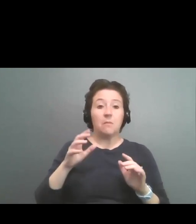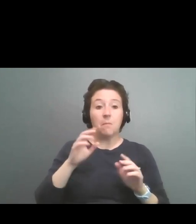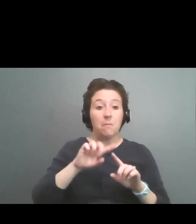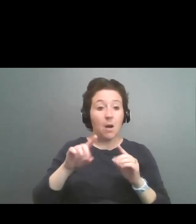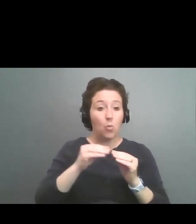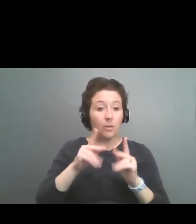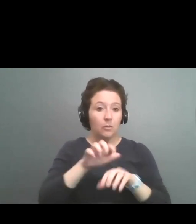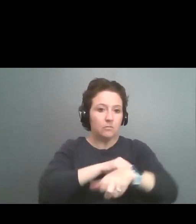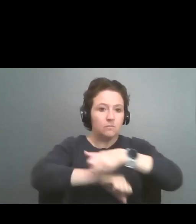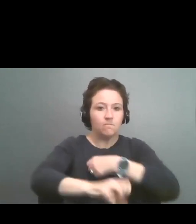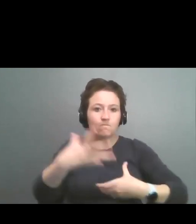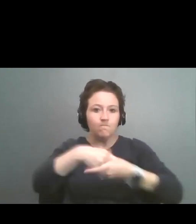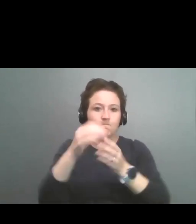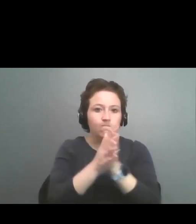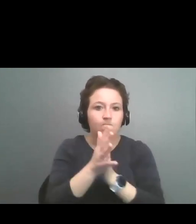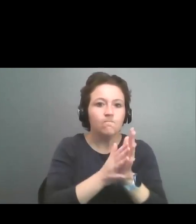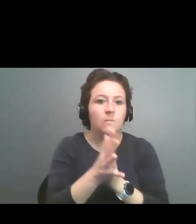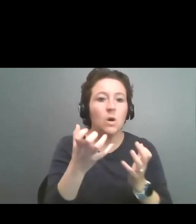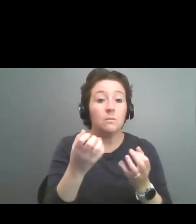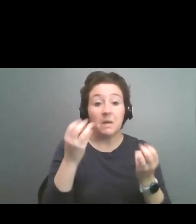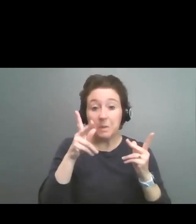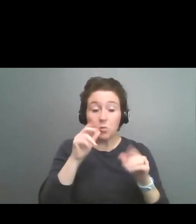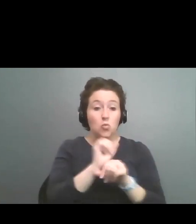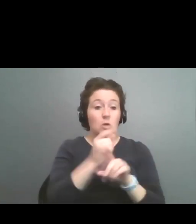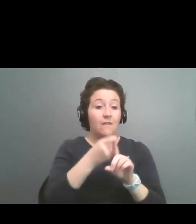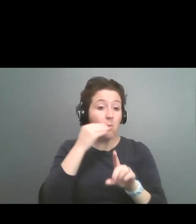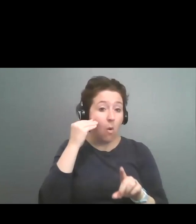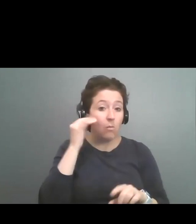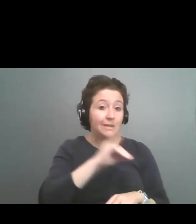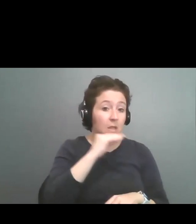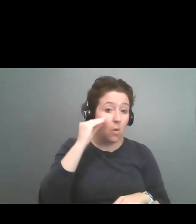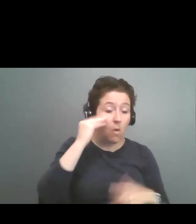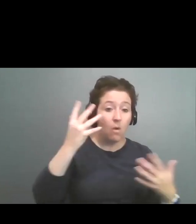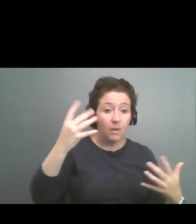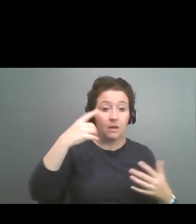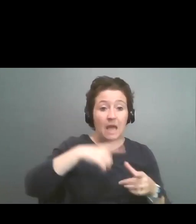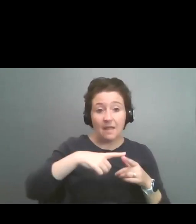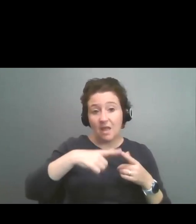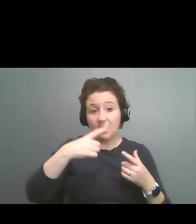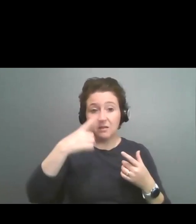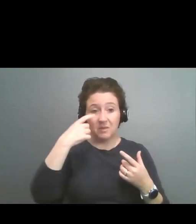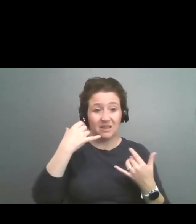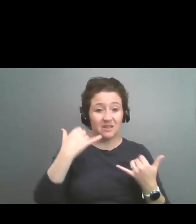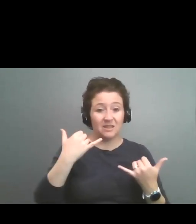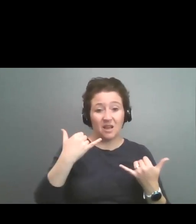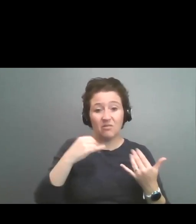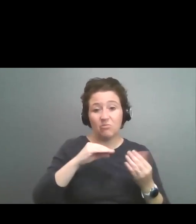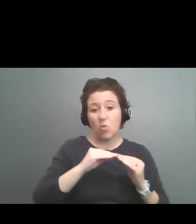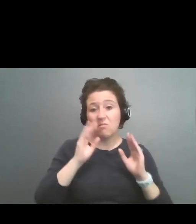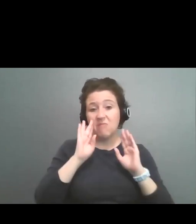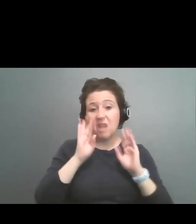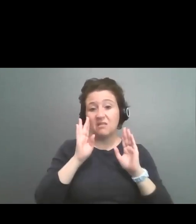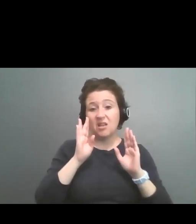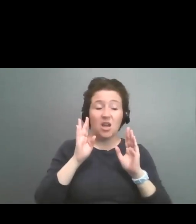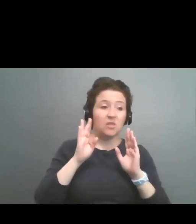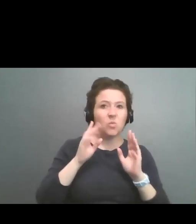lot of people are working from home or are at home. And then therefore, because of that, maybe are paying a little more closer